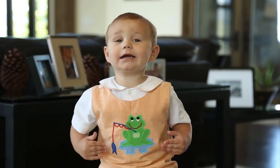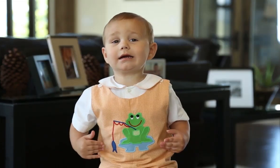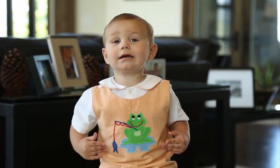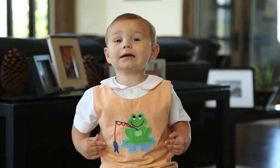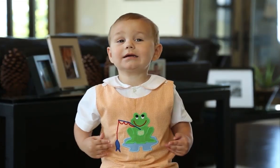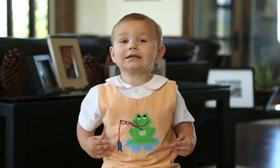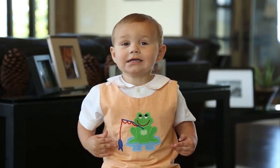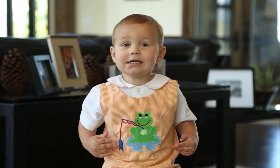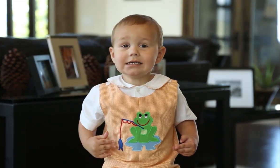scared.